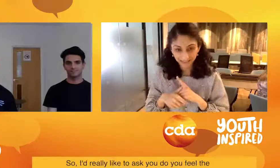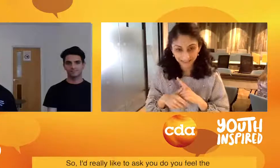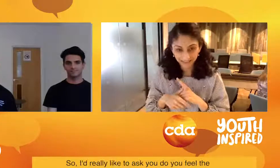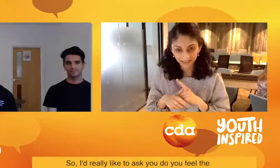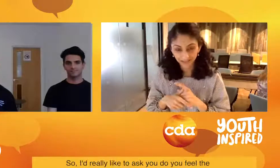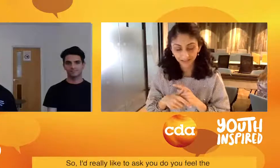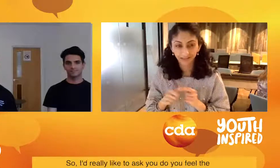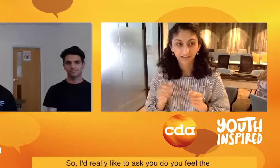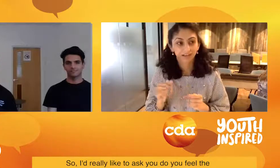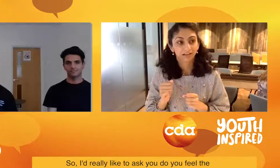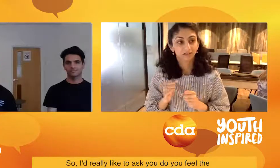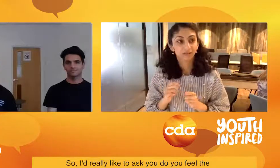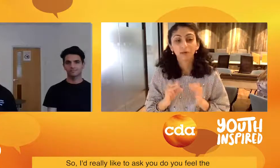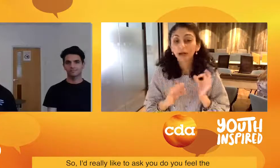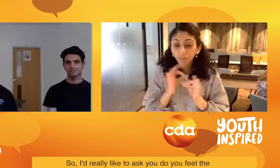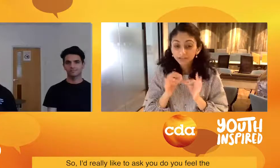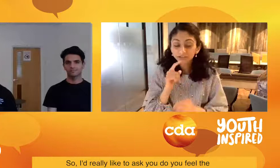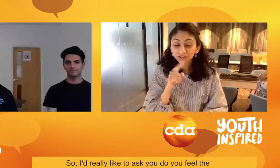disability.